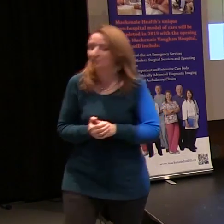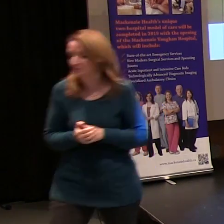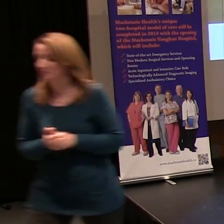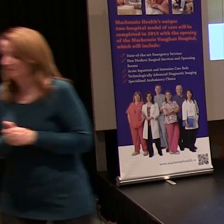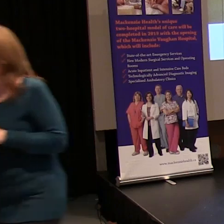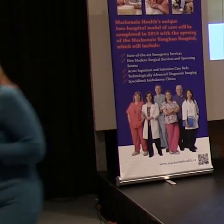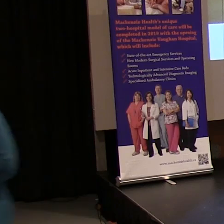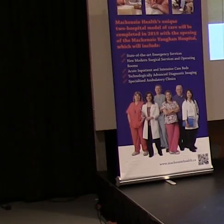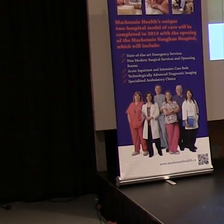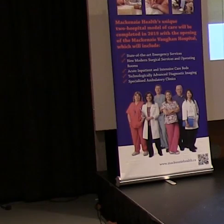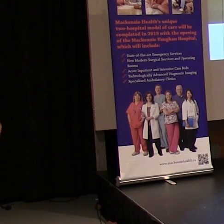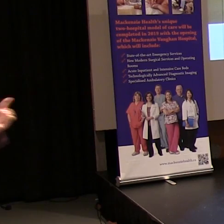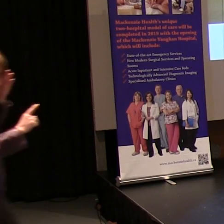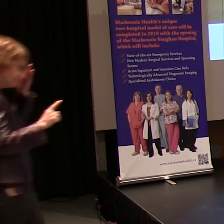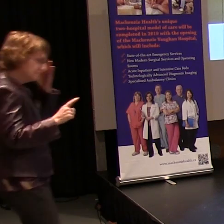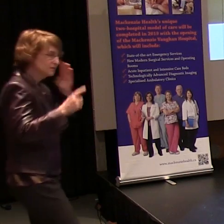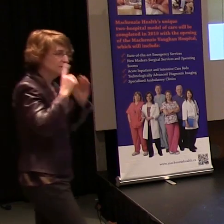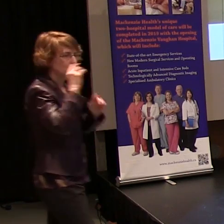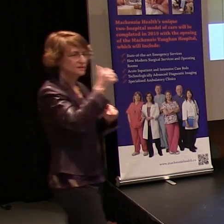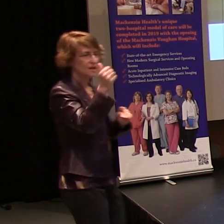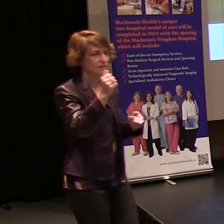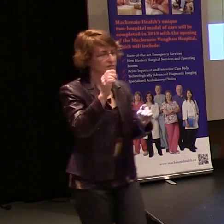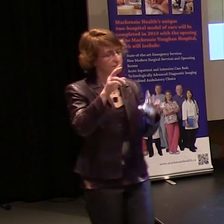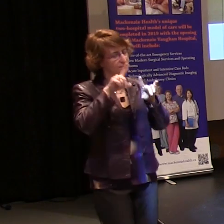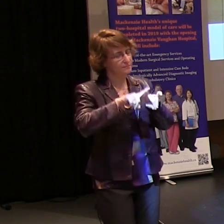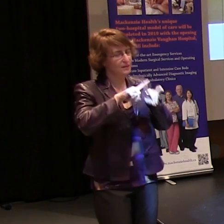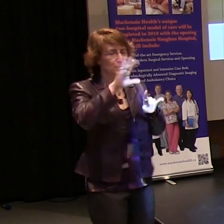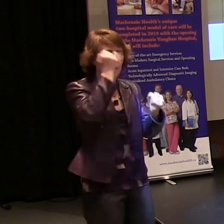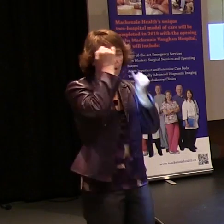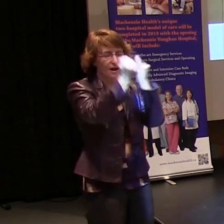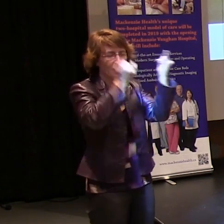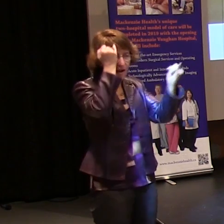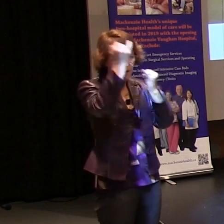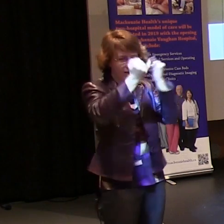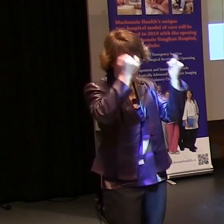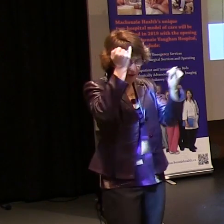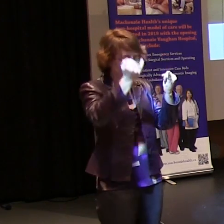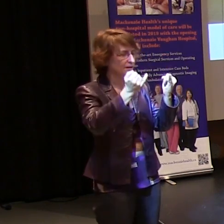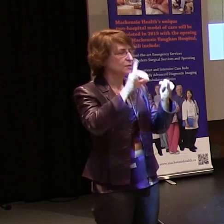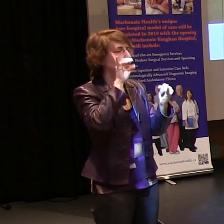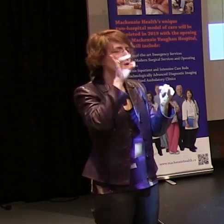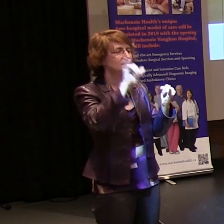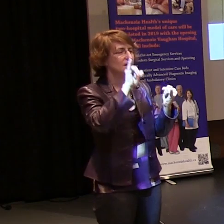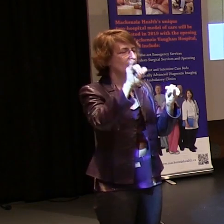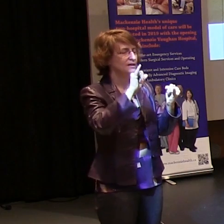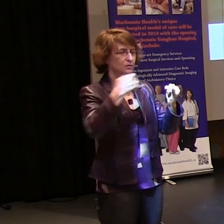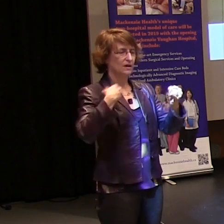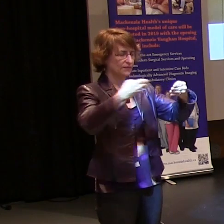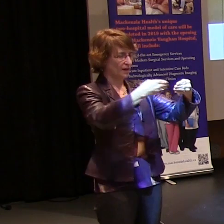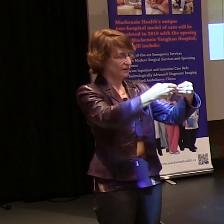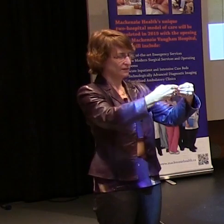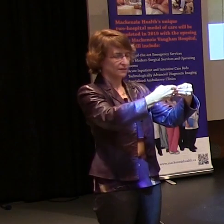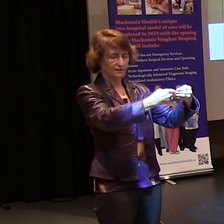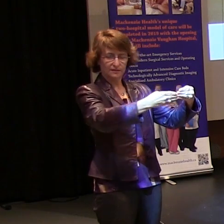to imagine ourselves, and that's like imagination of walking through a gateway.